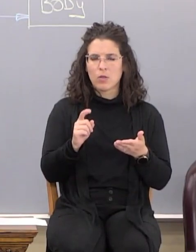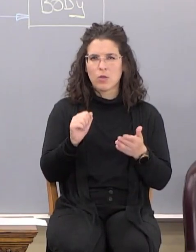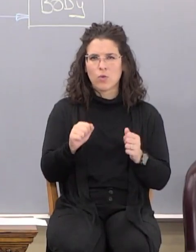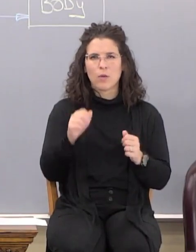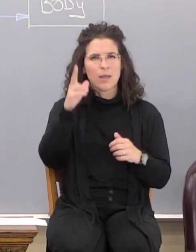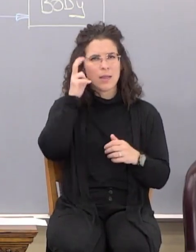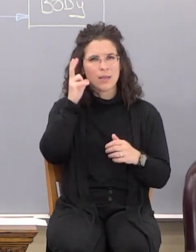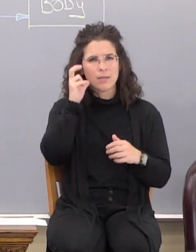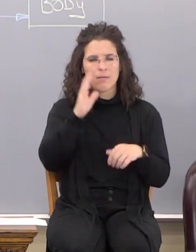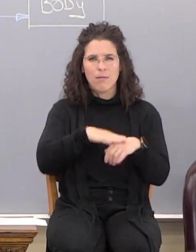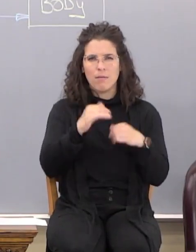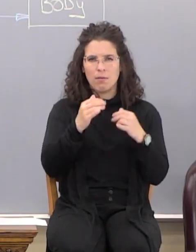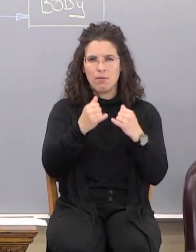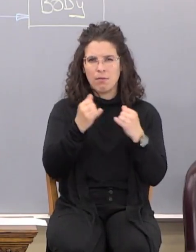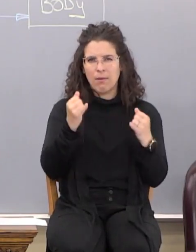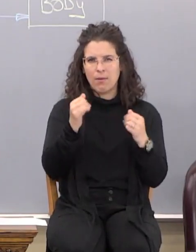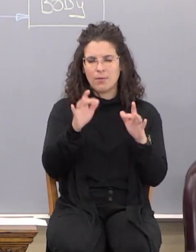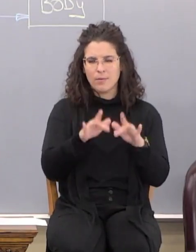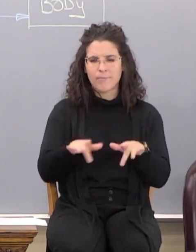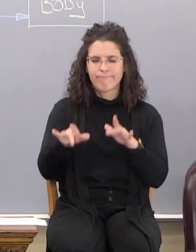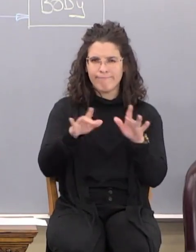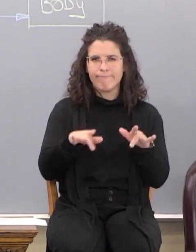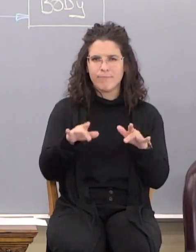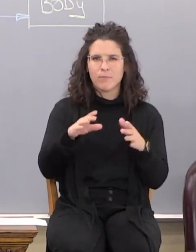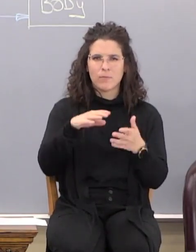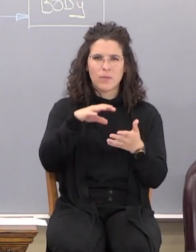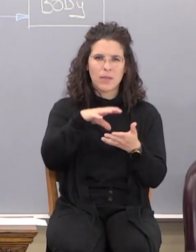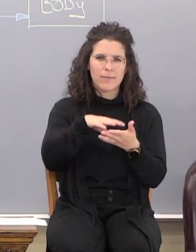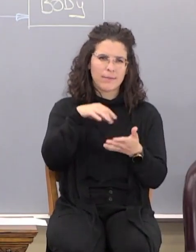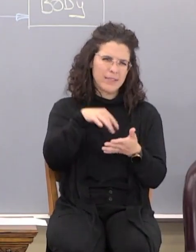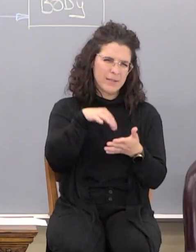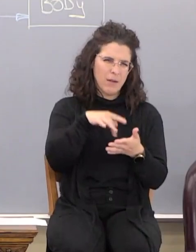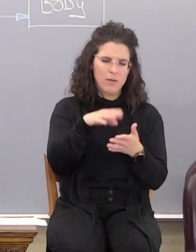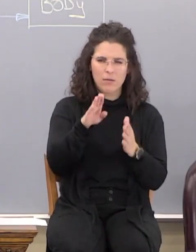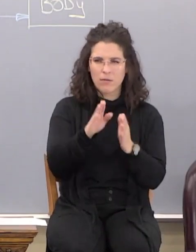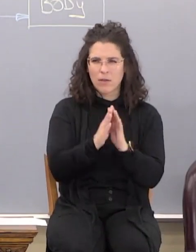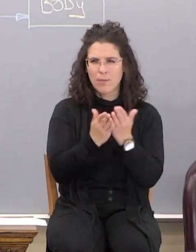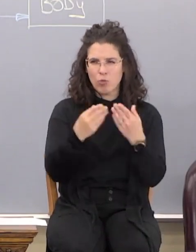get the study. It's on the internet, it's in the bookstore.